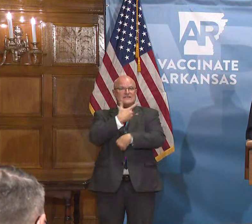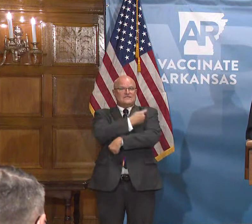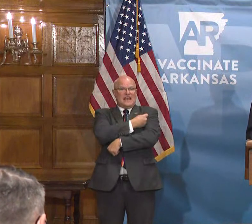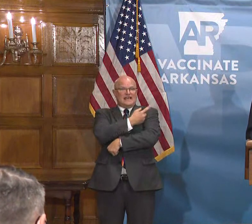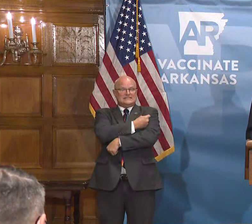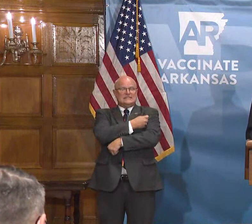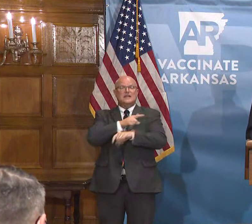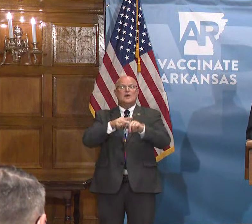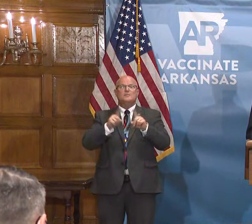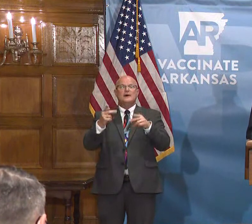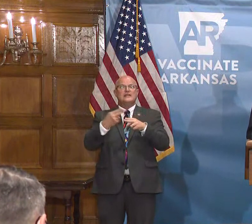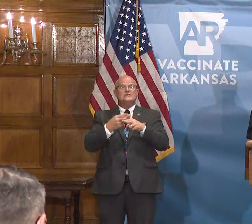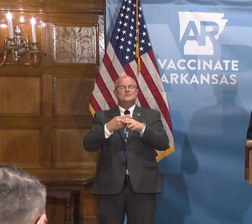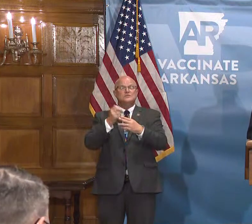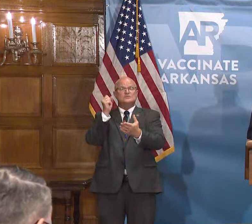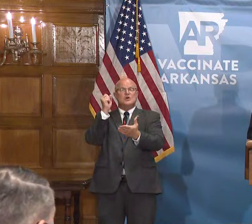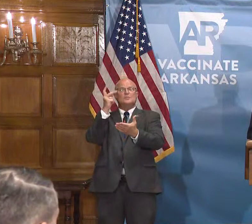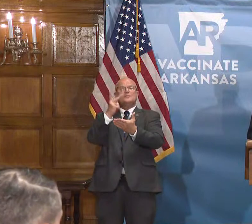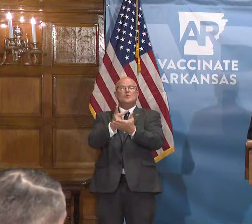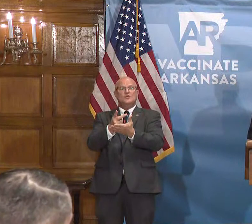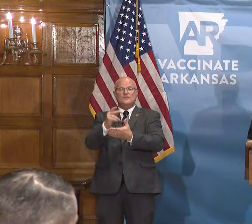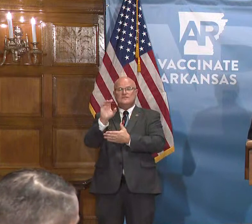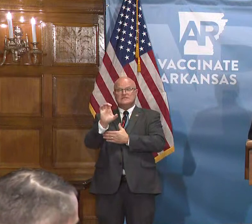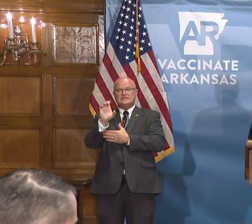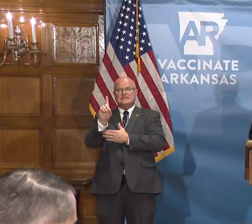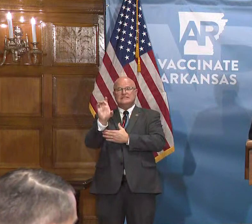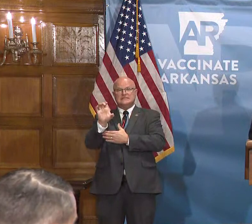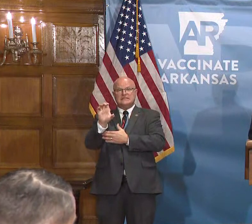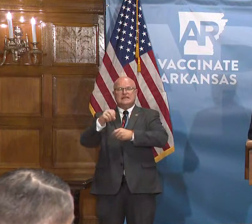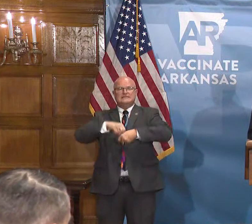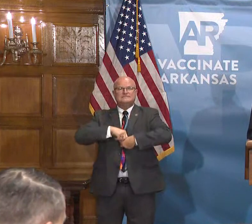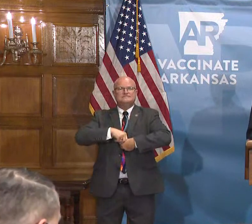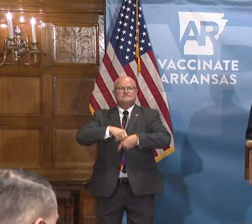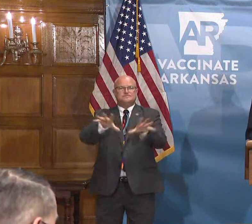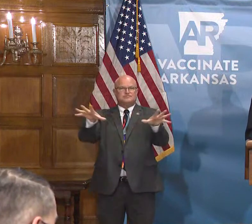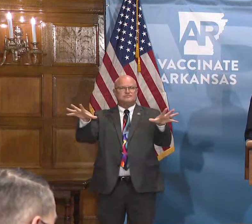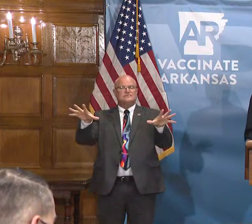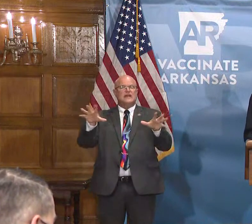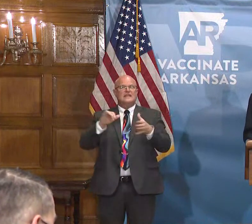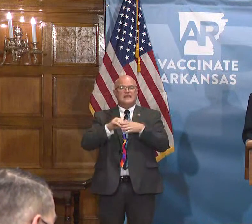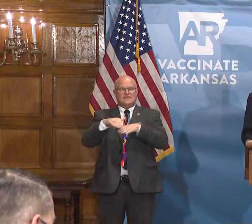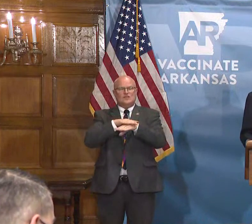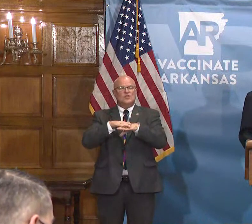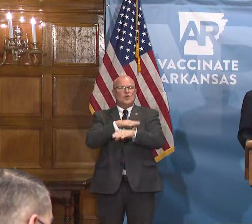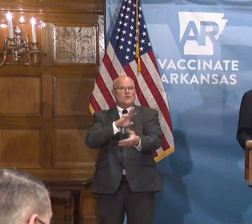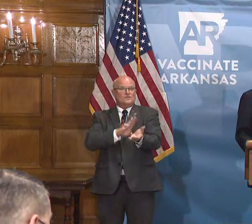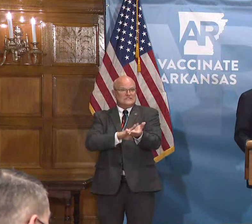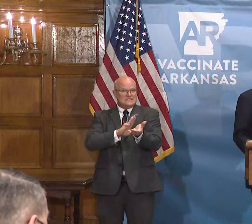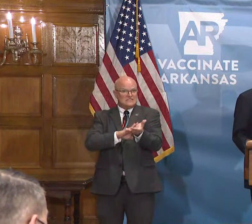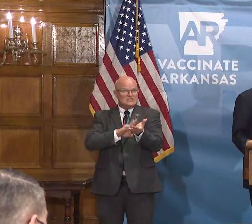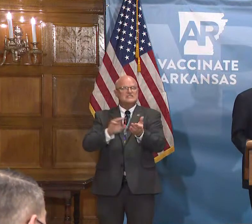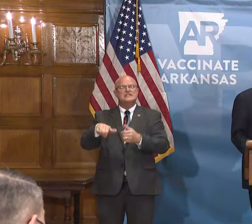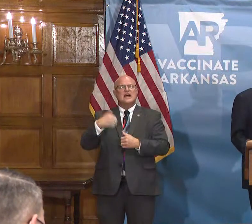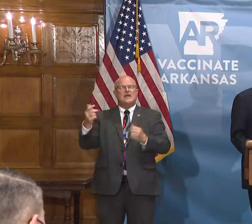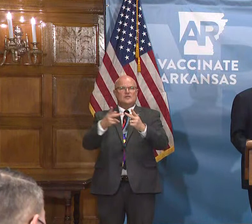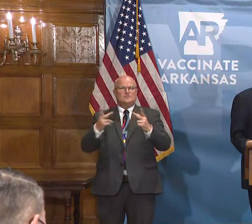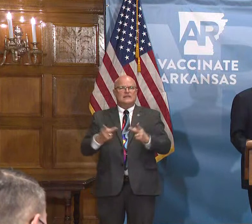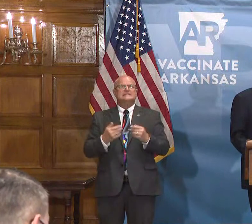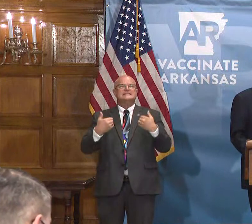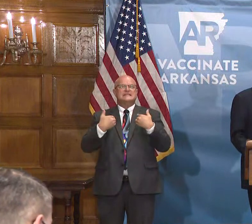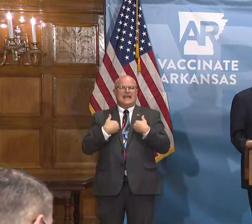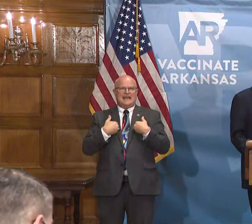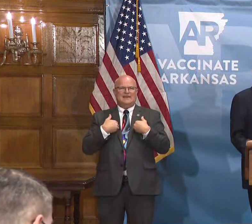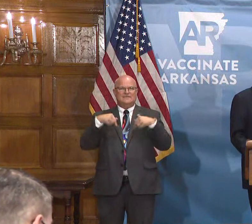vaccines, but as soon as it's approved by the CDC, we'll break that out to make sure that the local physicians and other providers will